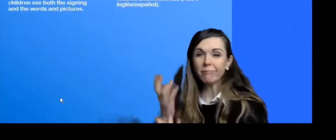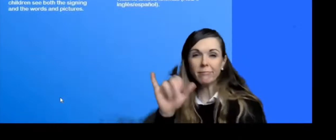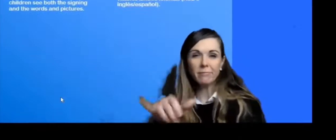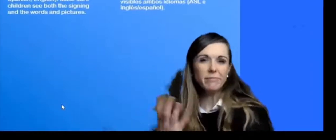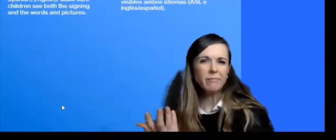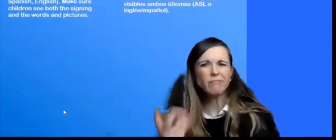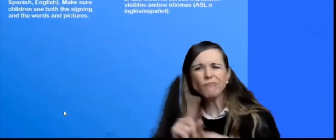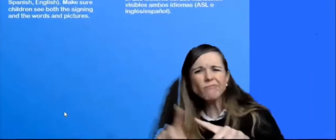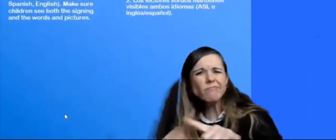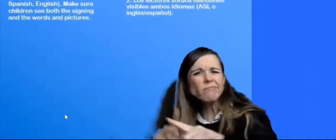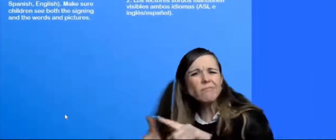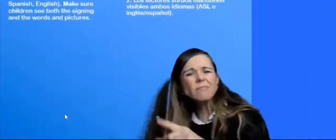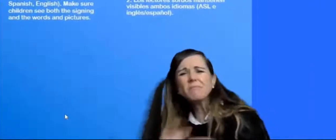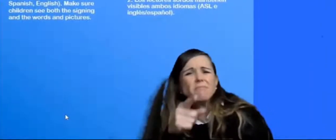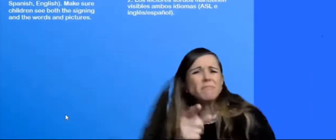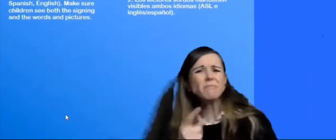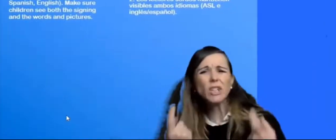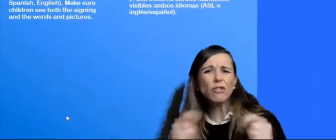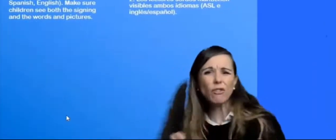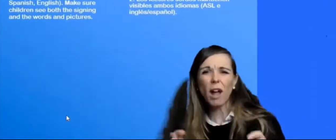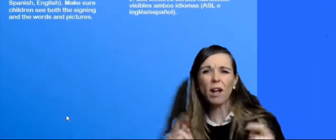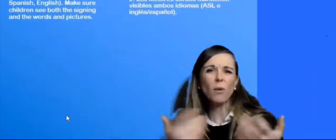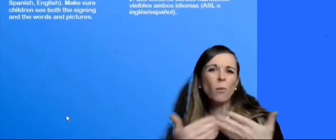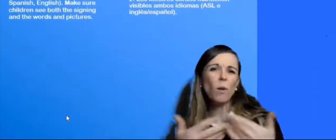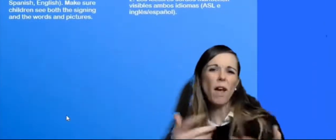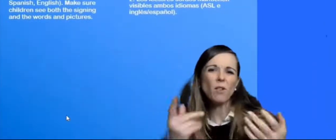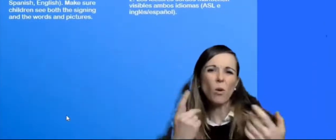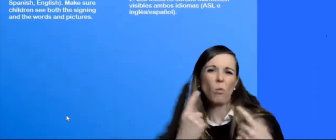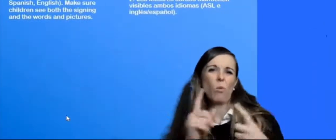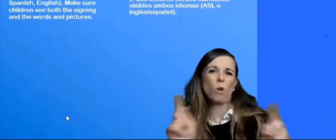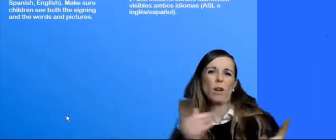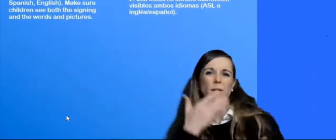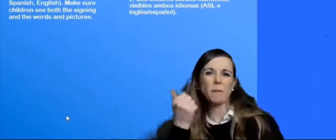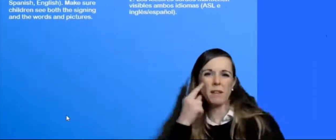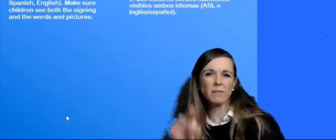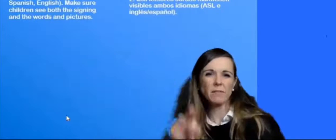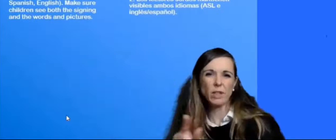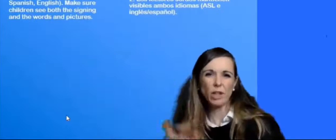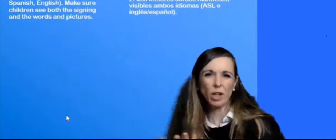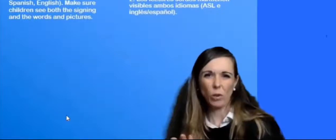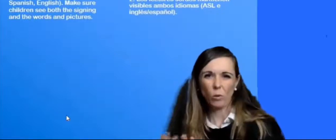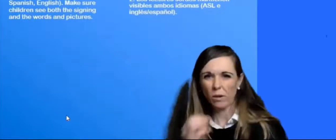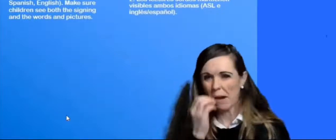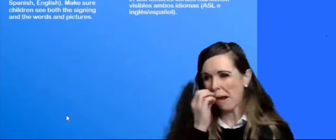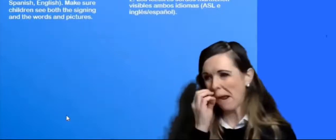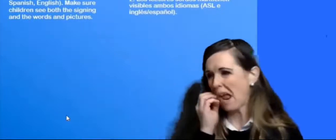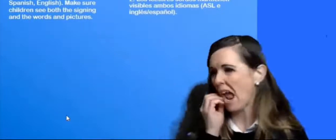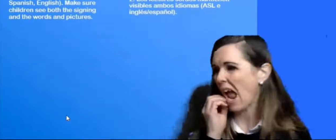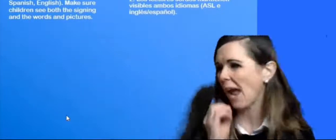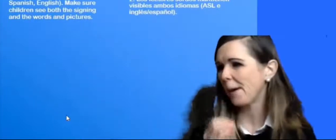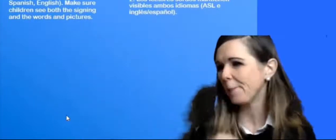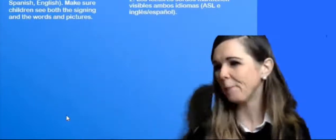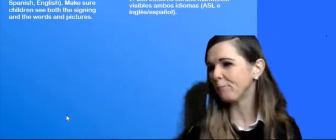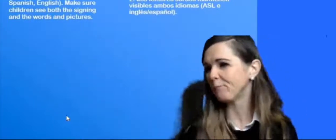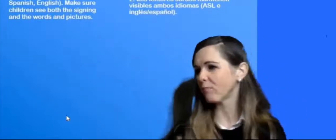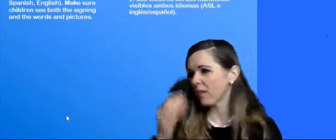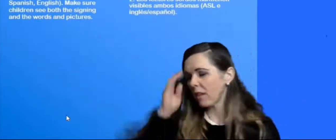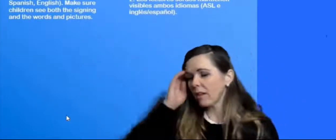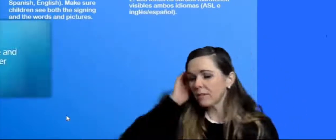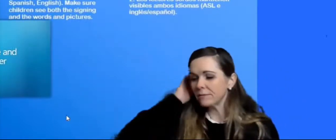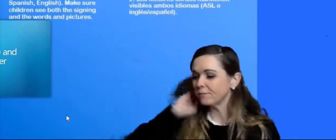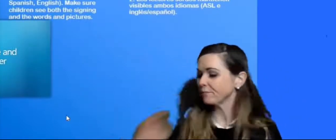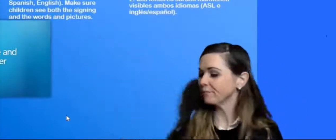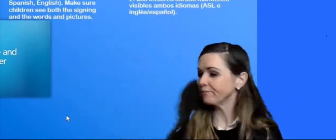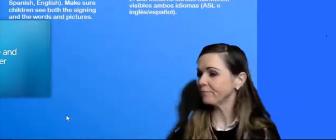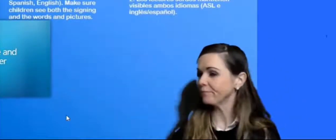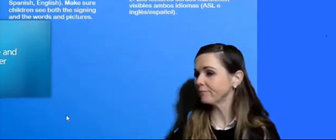hand. It's also an option. So you just try whatever works for you and keep trying